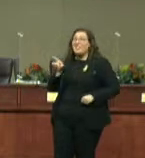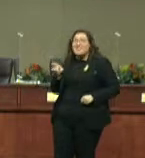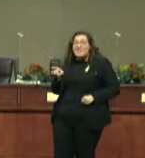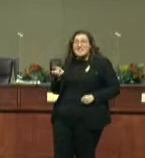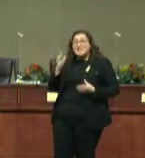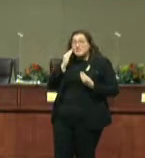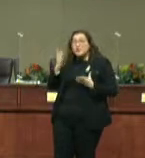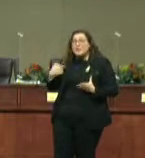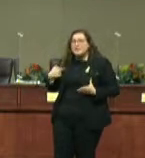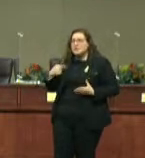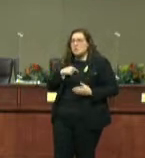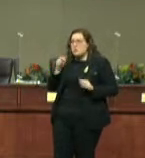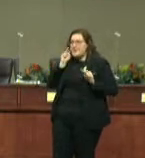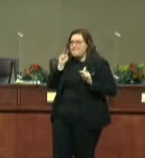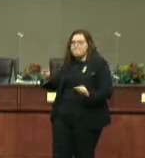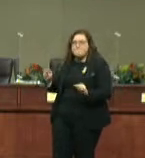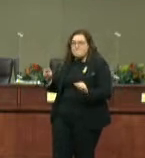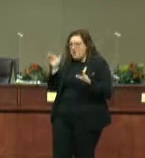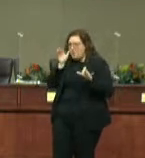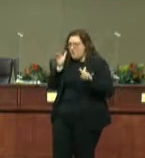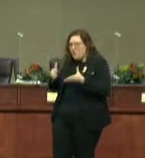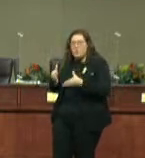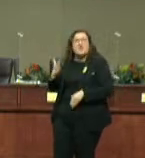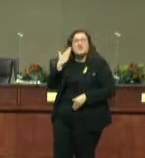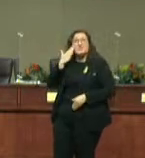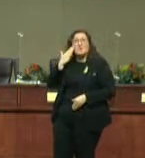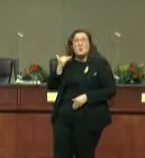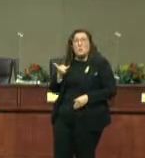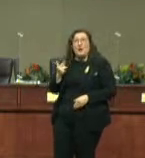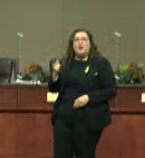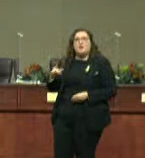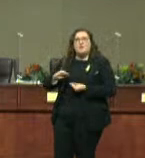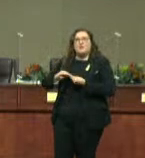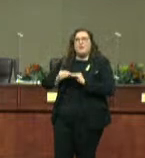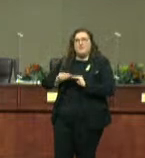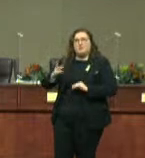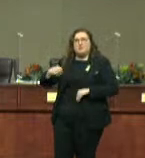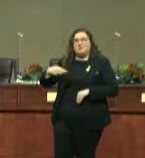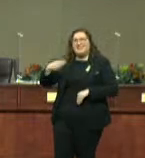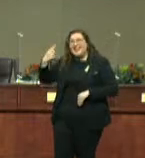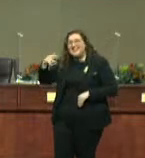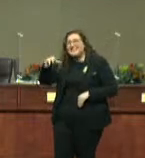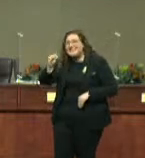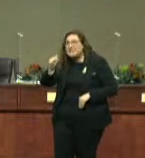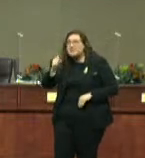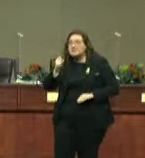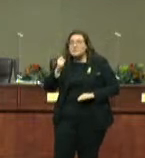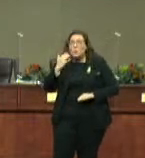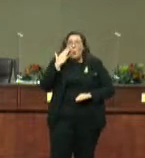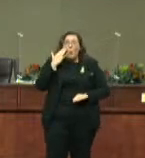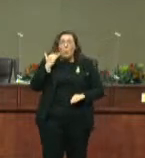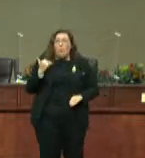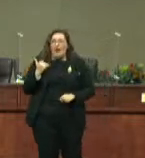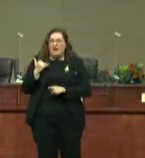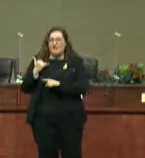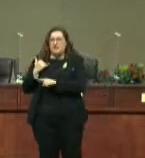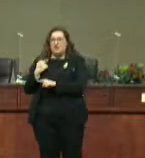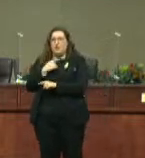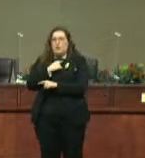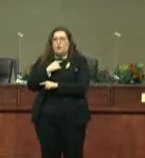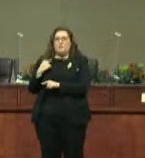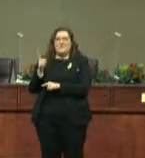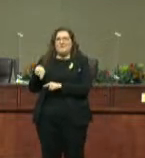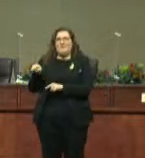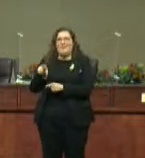even that the percentage of the population is a lot higher, the curve for fatalities, it mimics the curve for